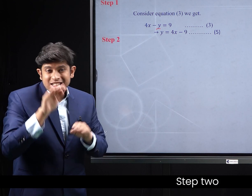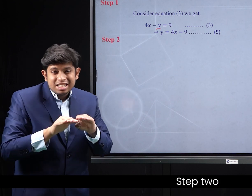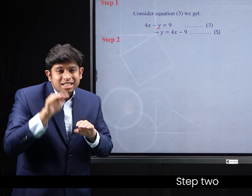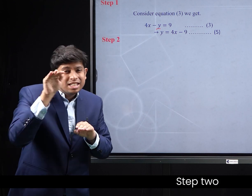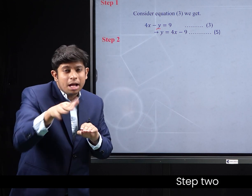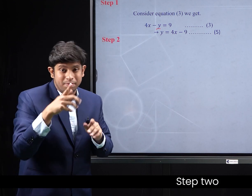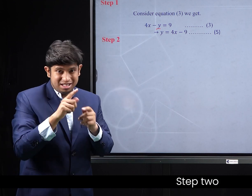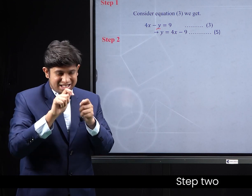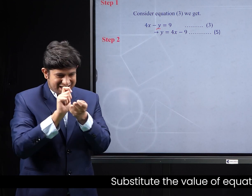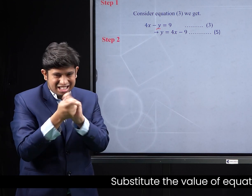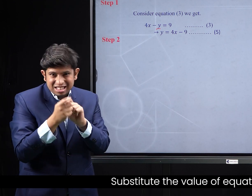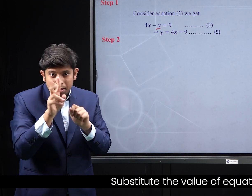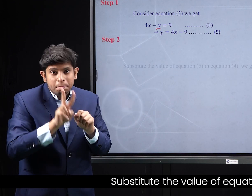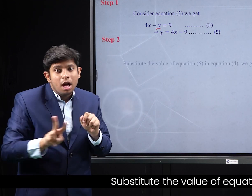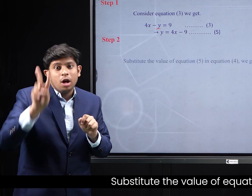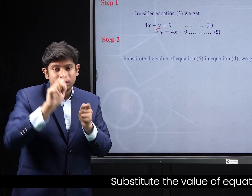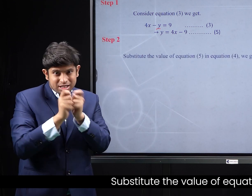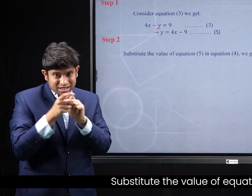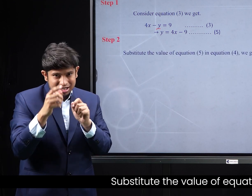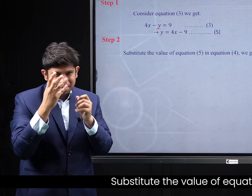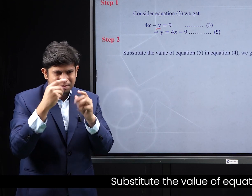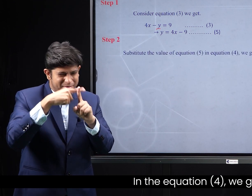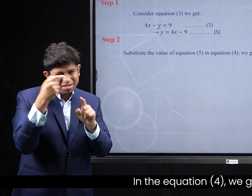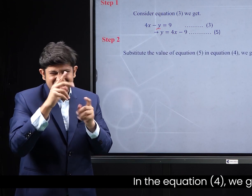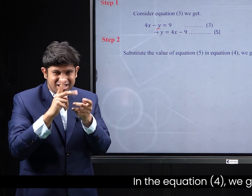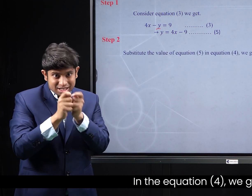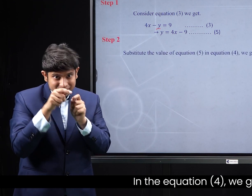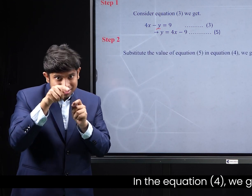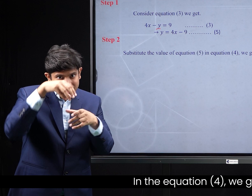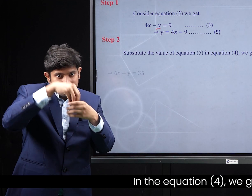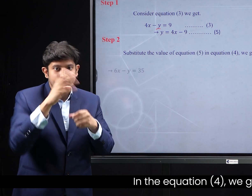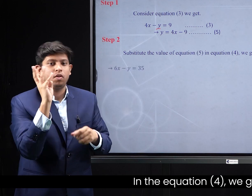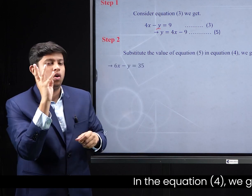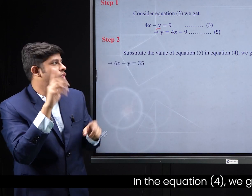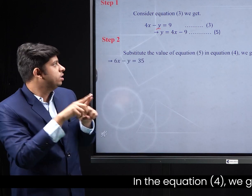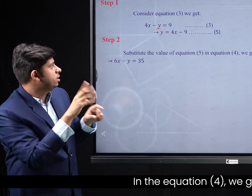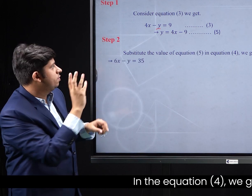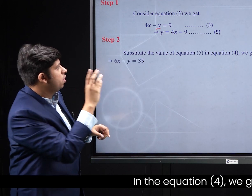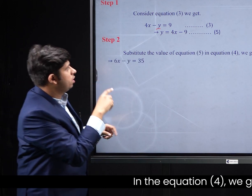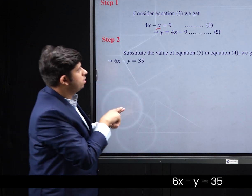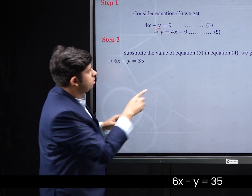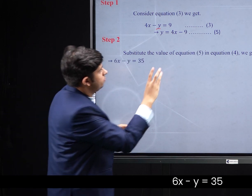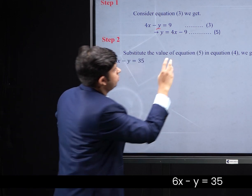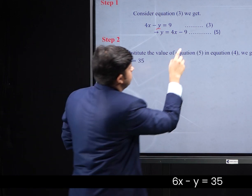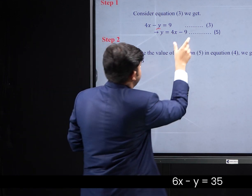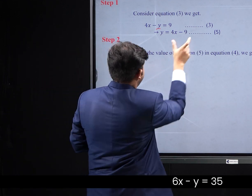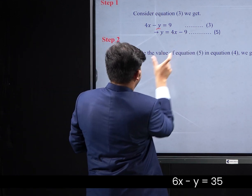Step 2. Substitute the value of equation 5 in equation 4. We get 6x minus y is equal